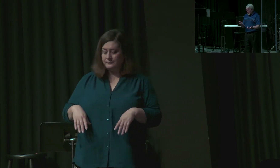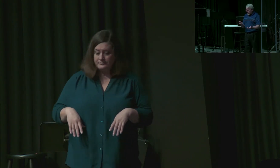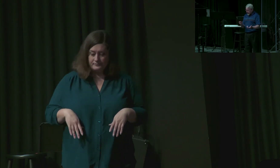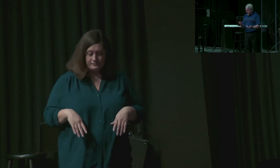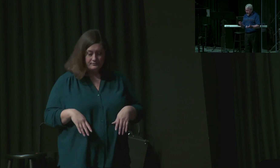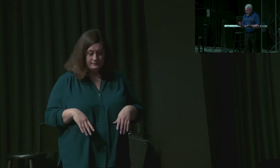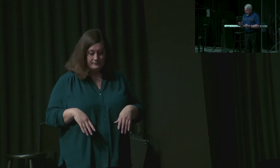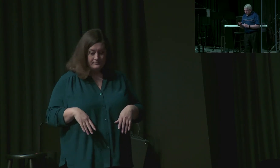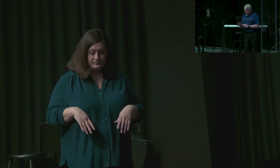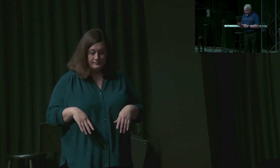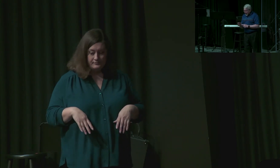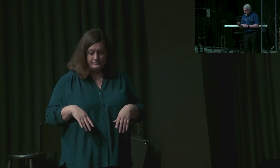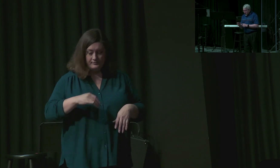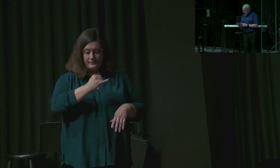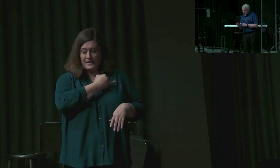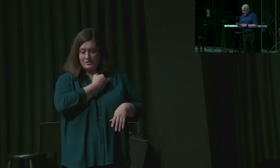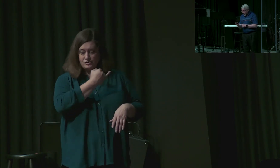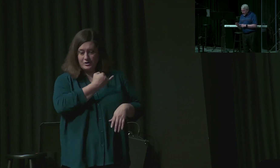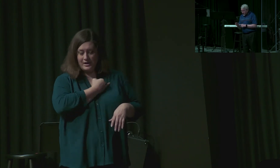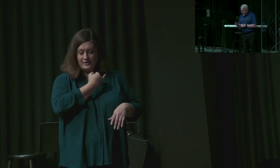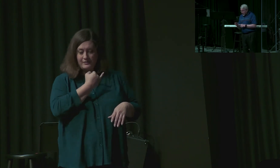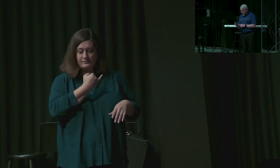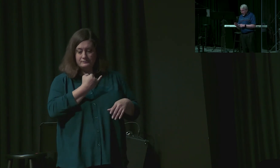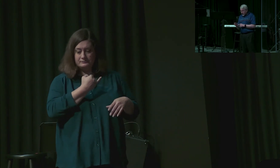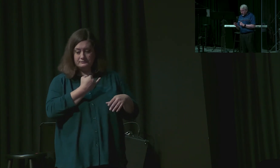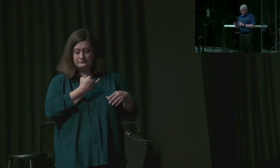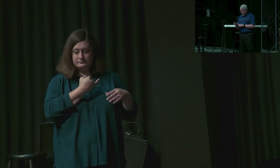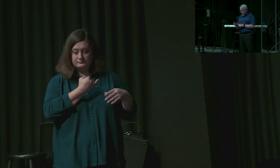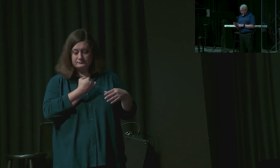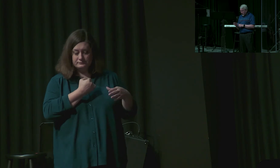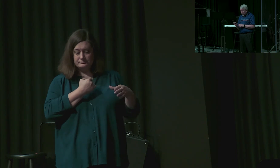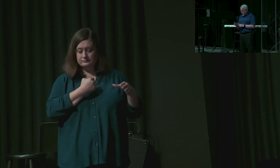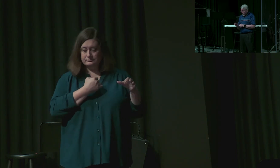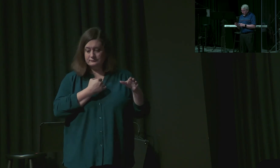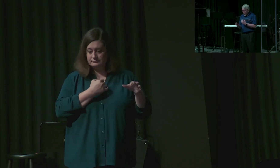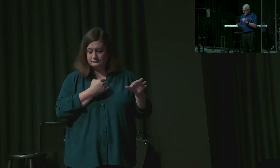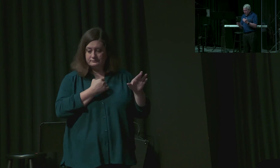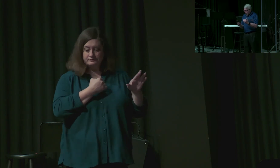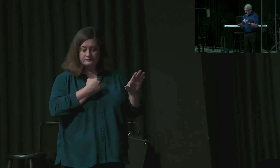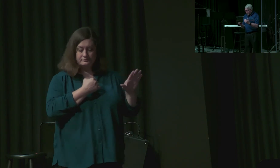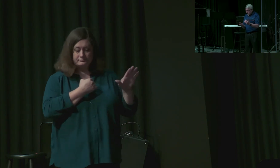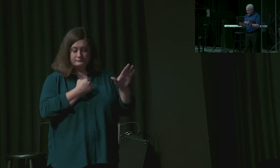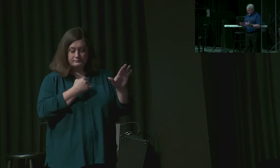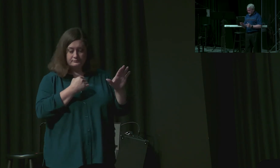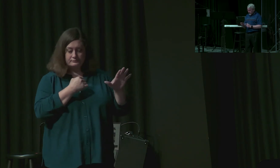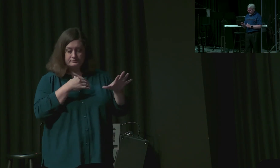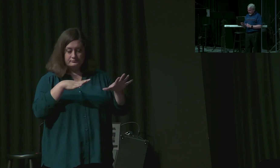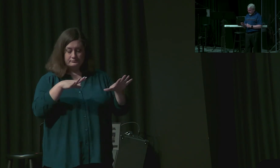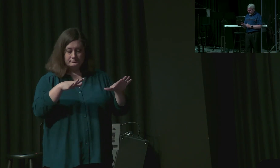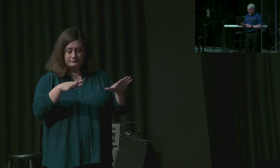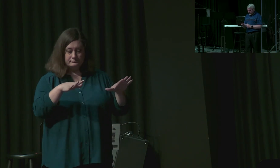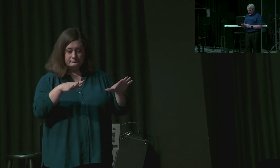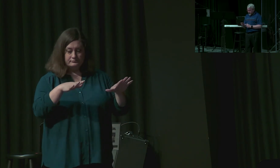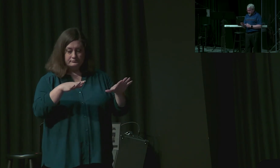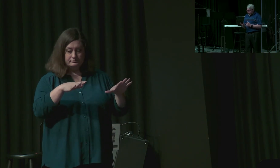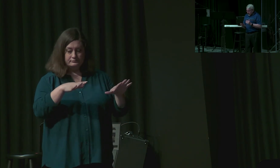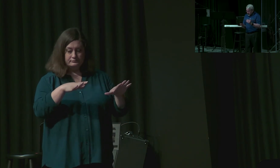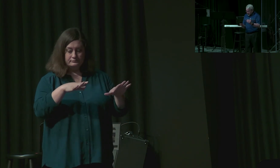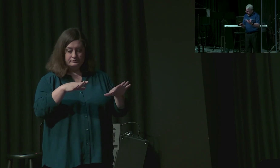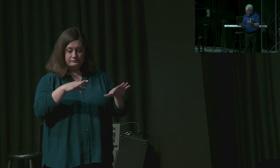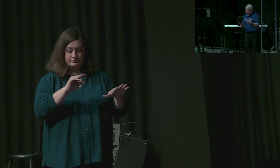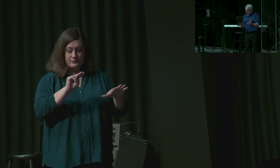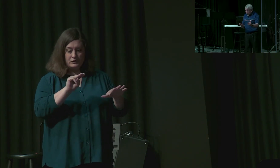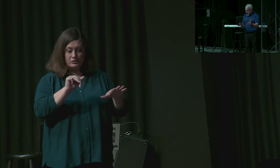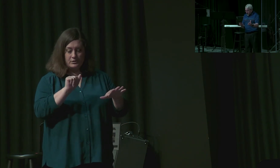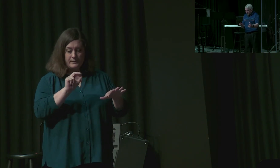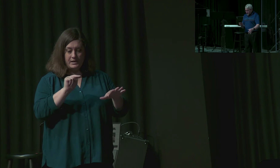Israel's left hand, and Manasseh on his left hand toward Israel's right hand, and brought them near him. And